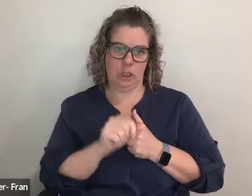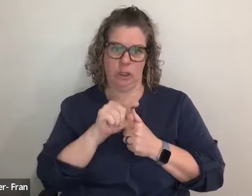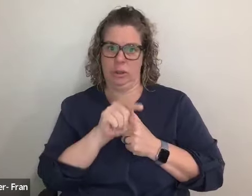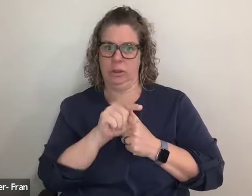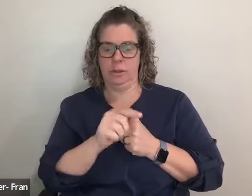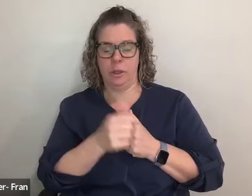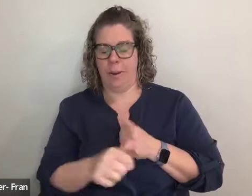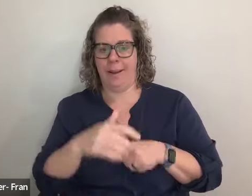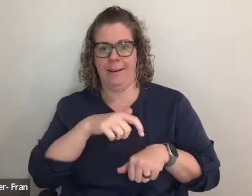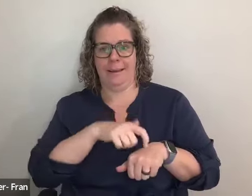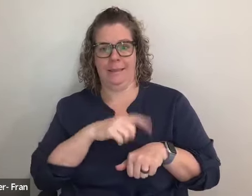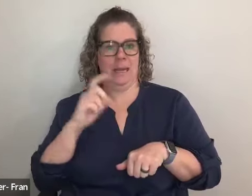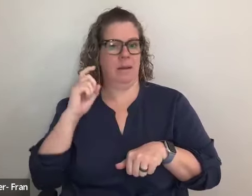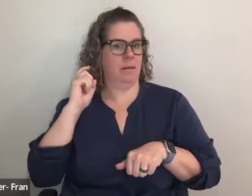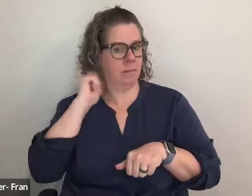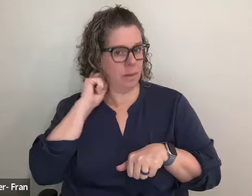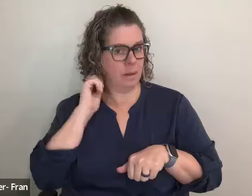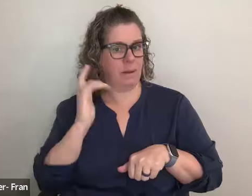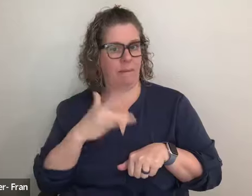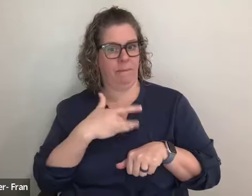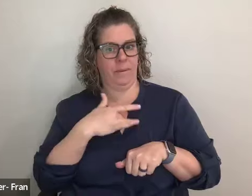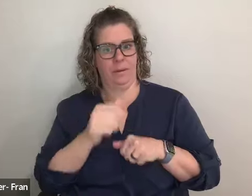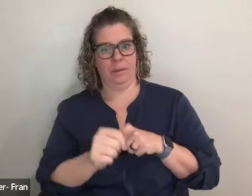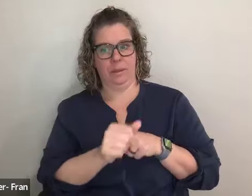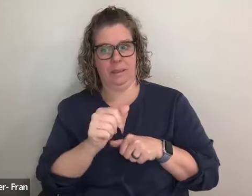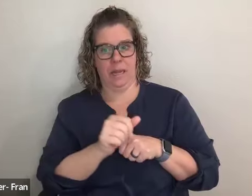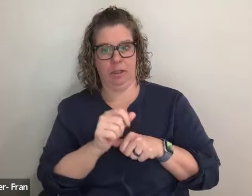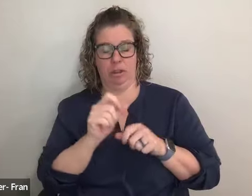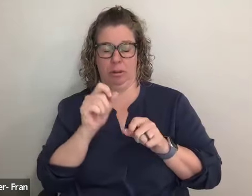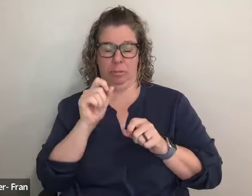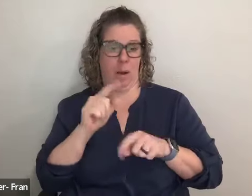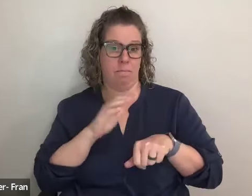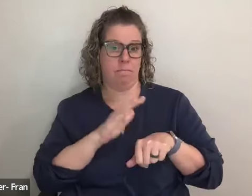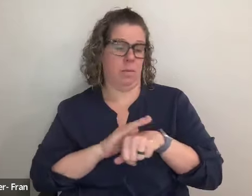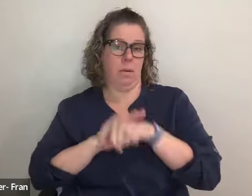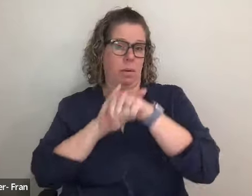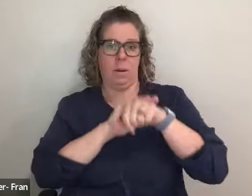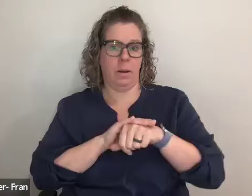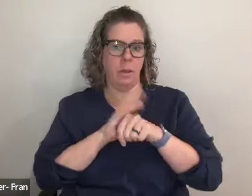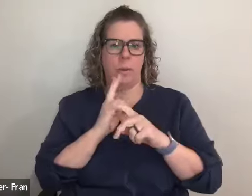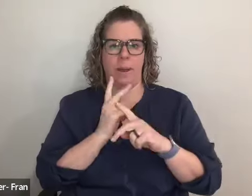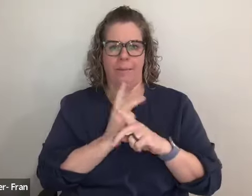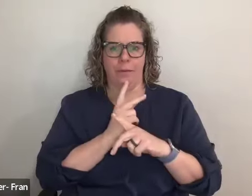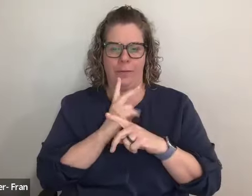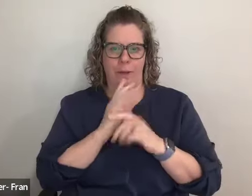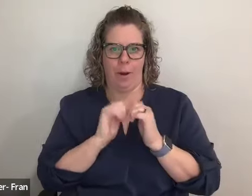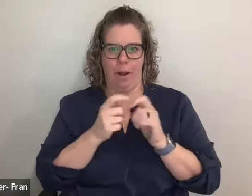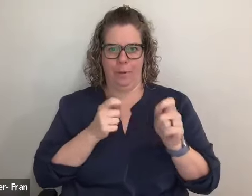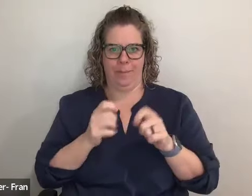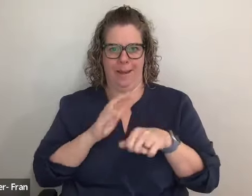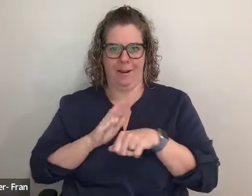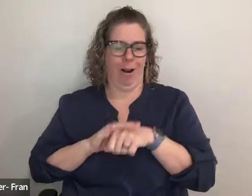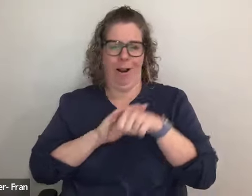it senses anything that's similar to that, it sends off alarm bells. And so we have to learn how to navigate those alarm bells and